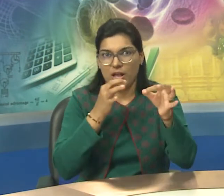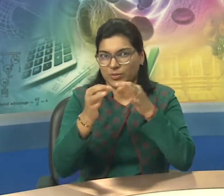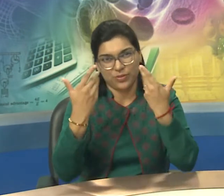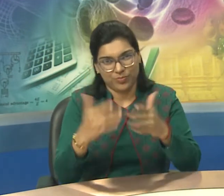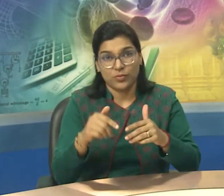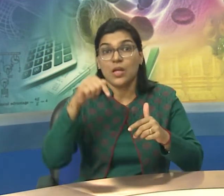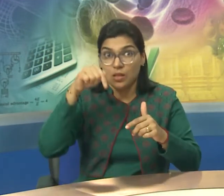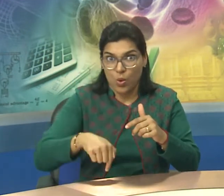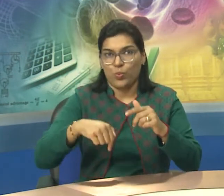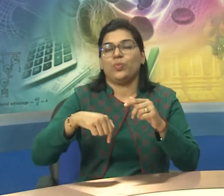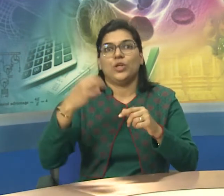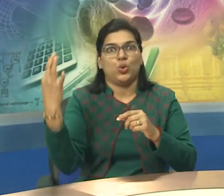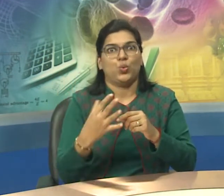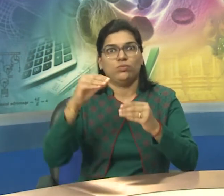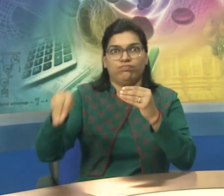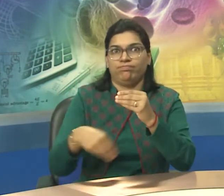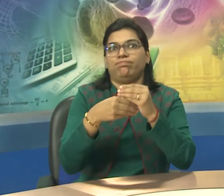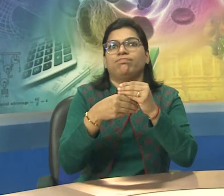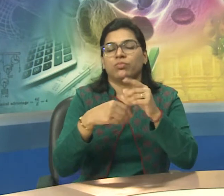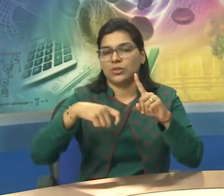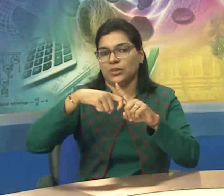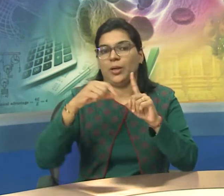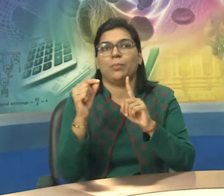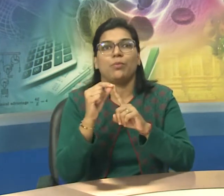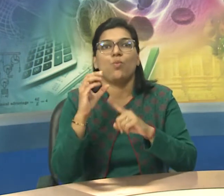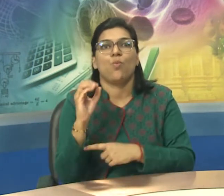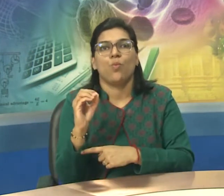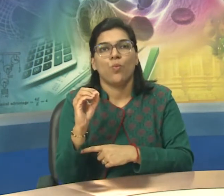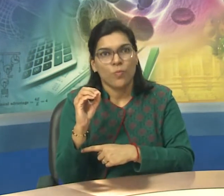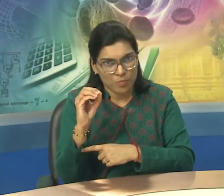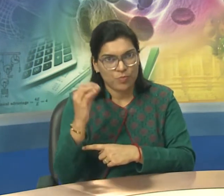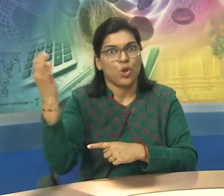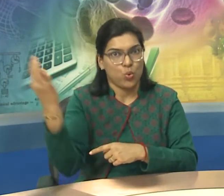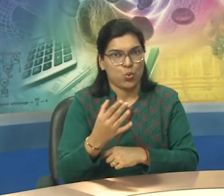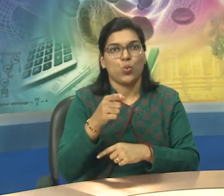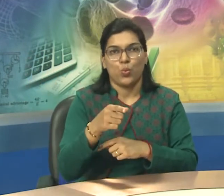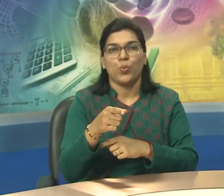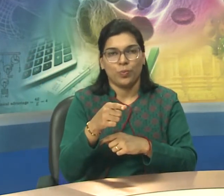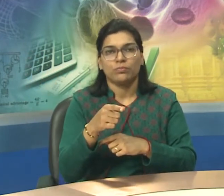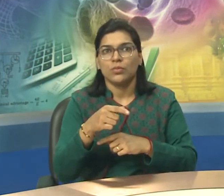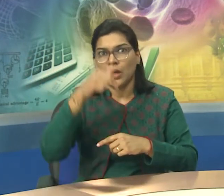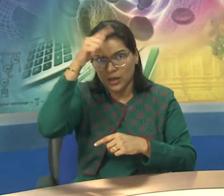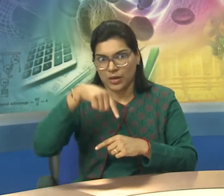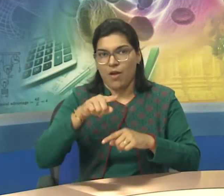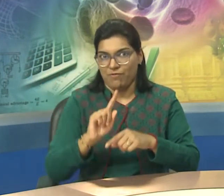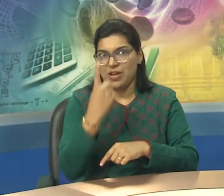So far, BPO has been finished. Now, the new term, that is KPO,